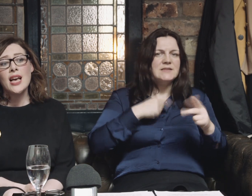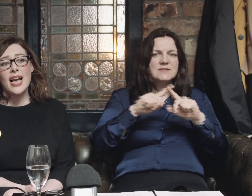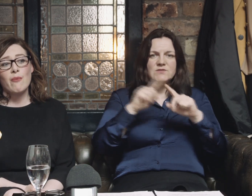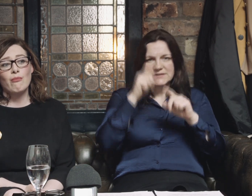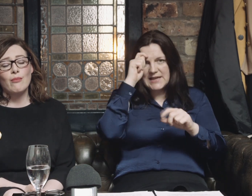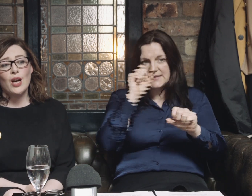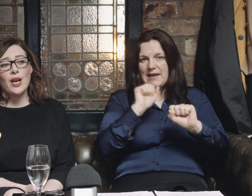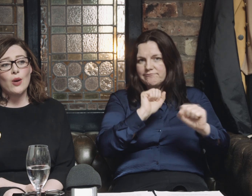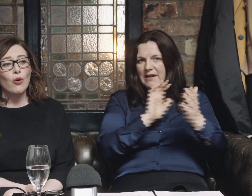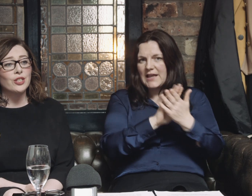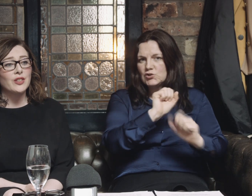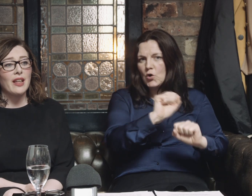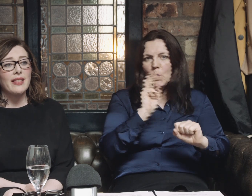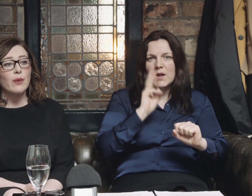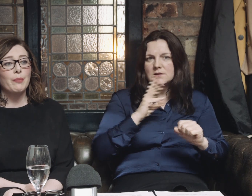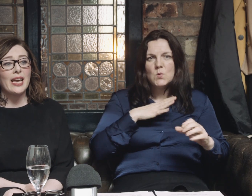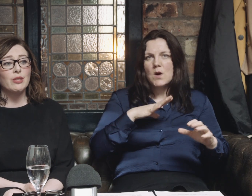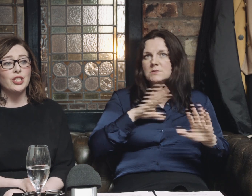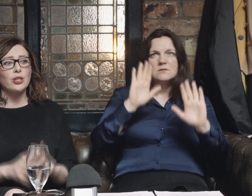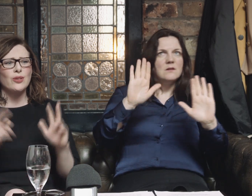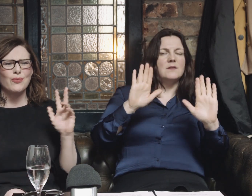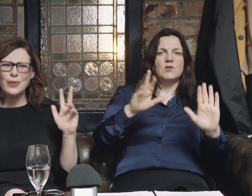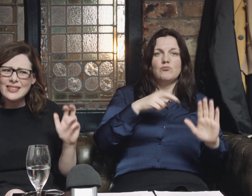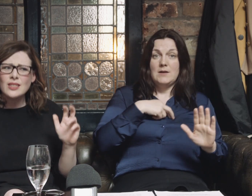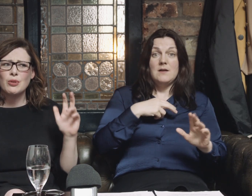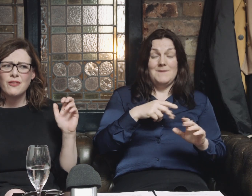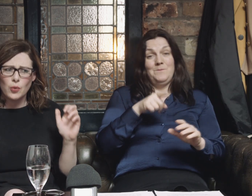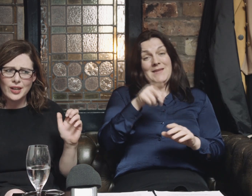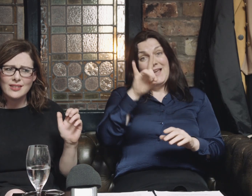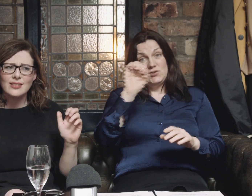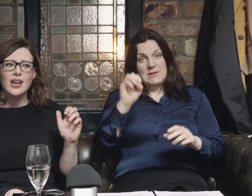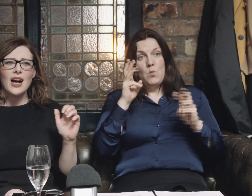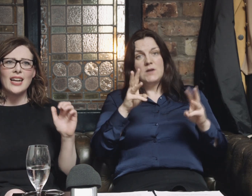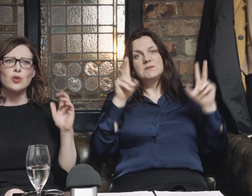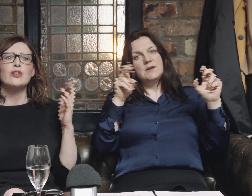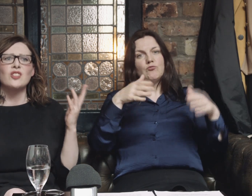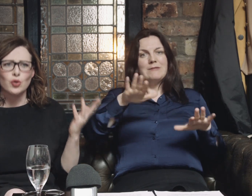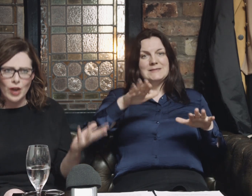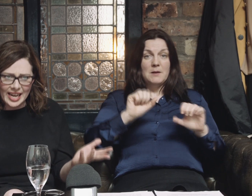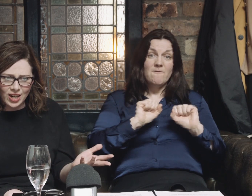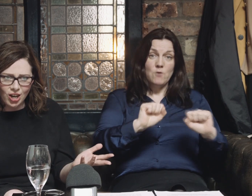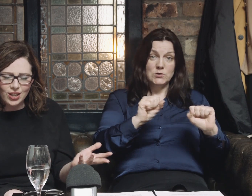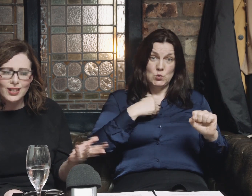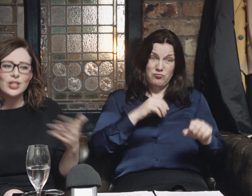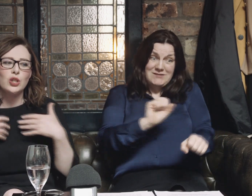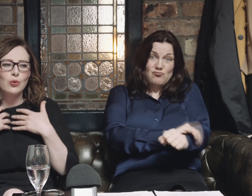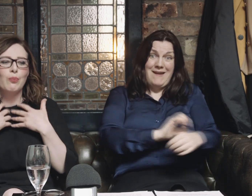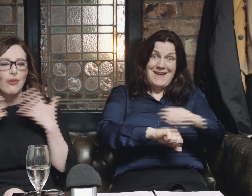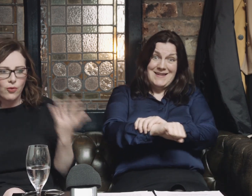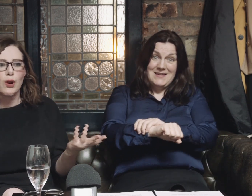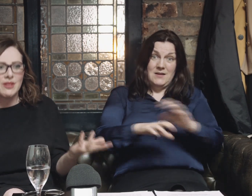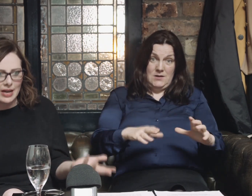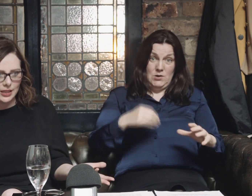will, orders that they would be able to use reasonable force to restrain her